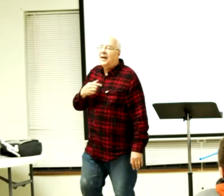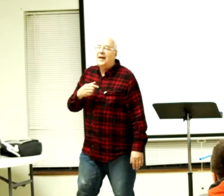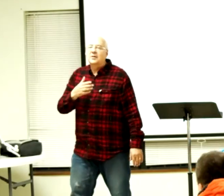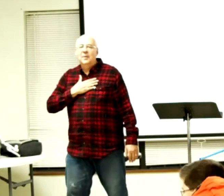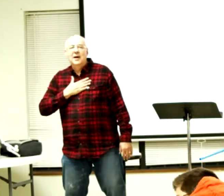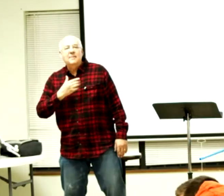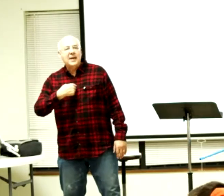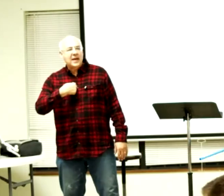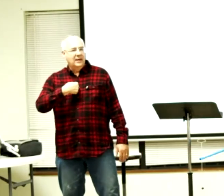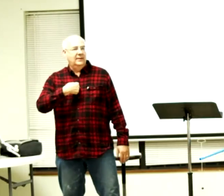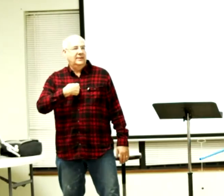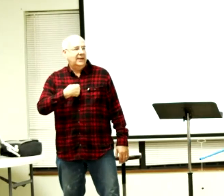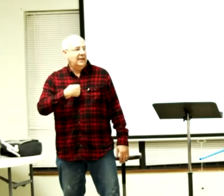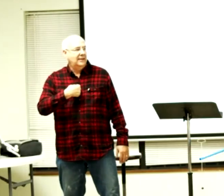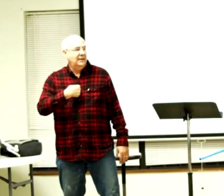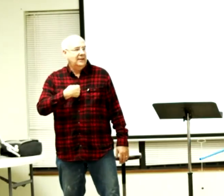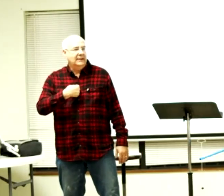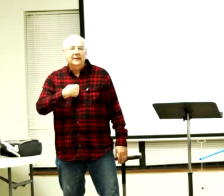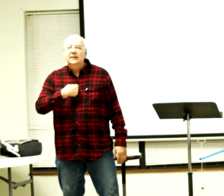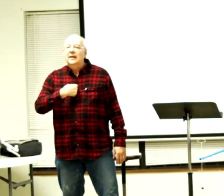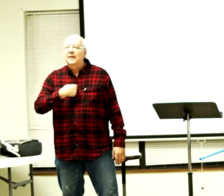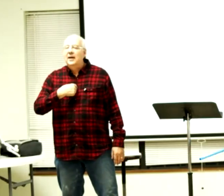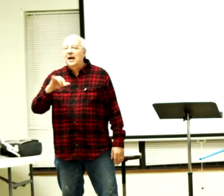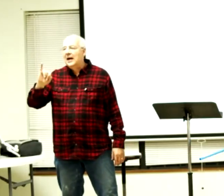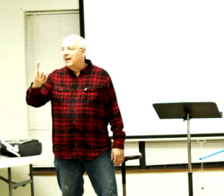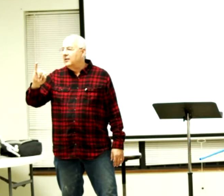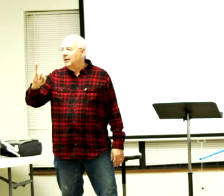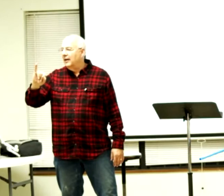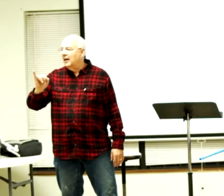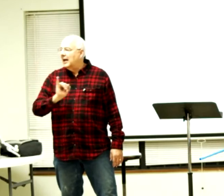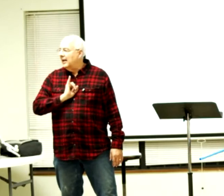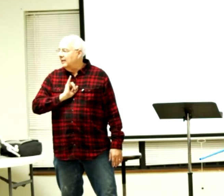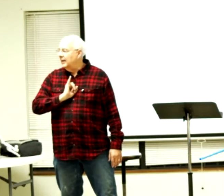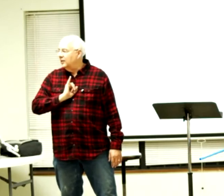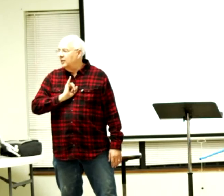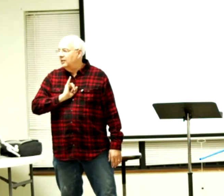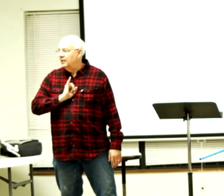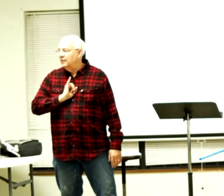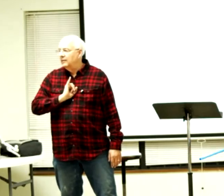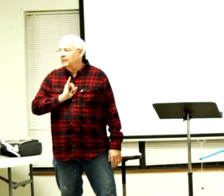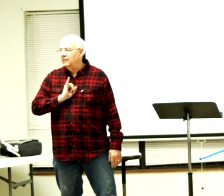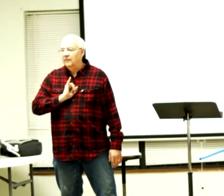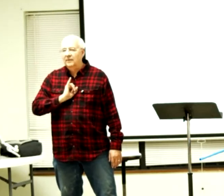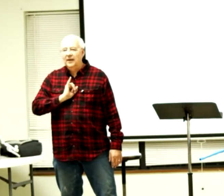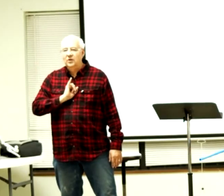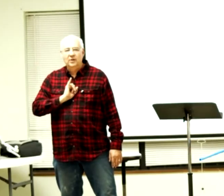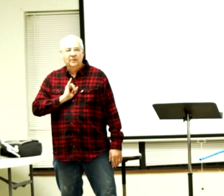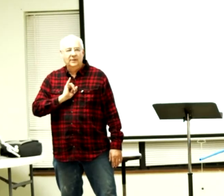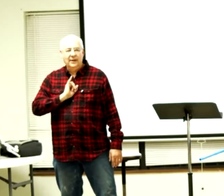Okay, so me, right? And then I is the letter I against you, against